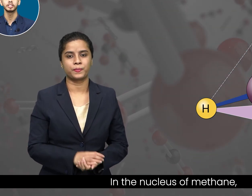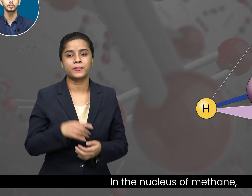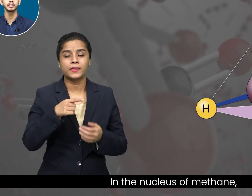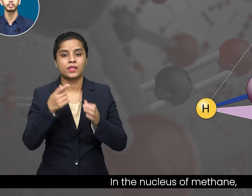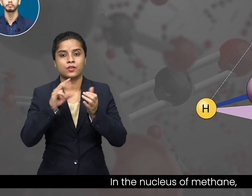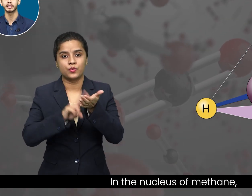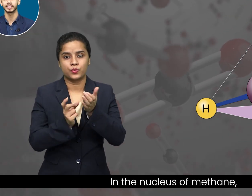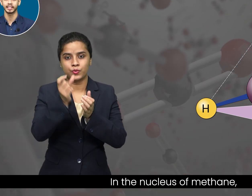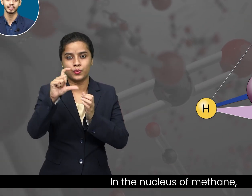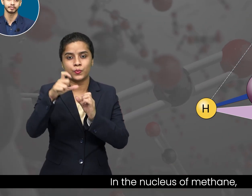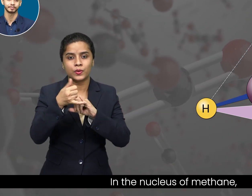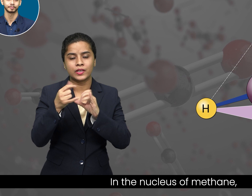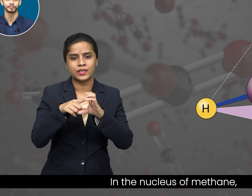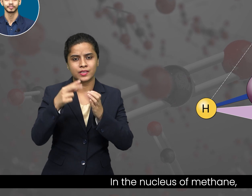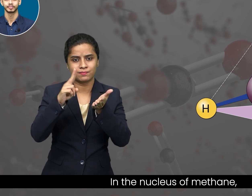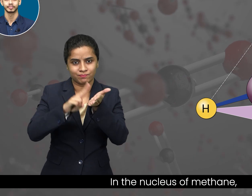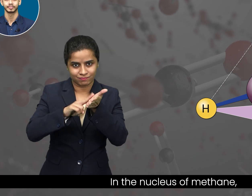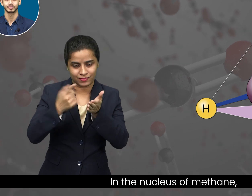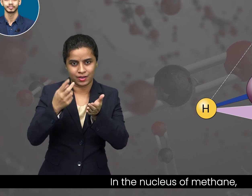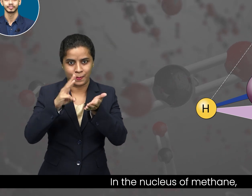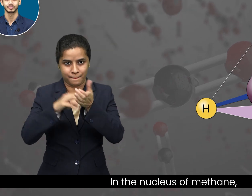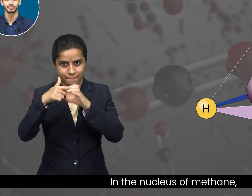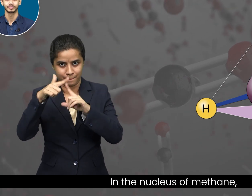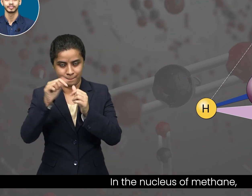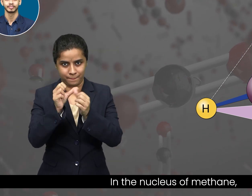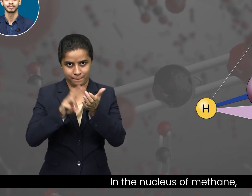In the nucleus of methane,